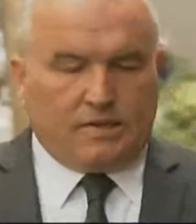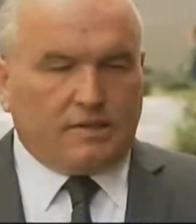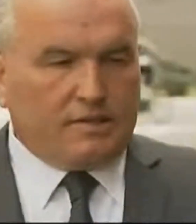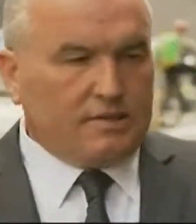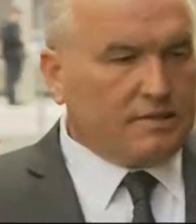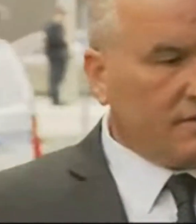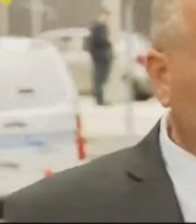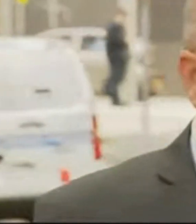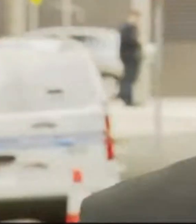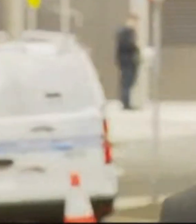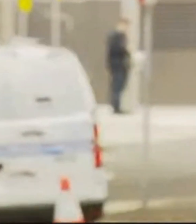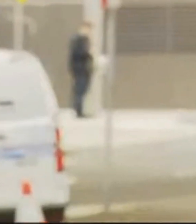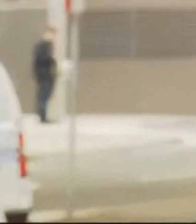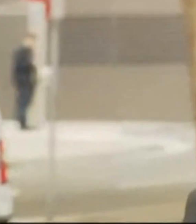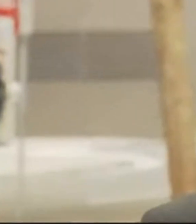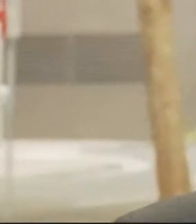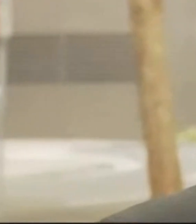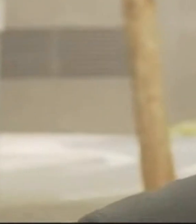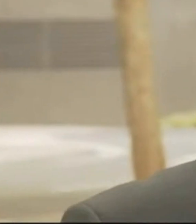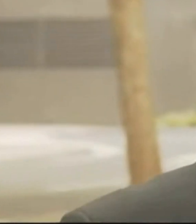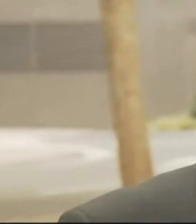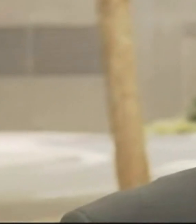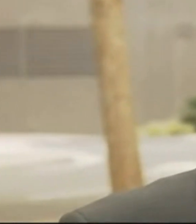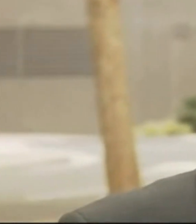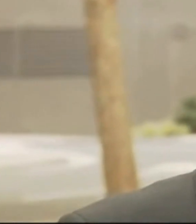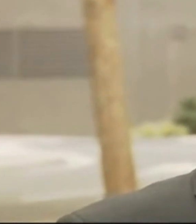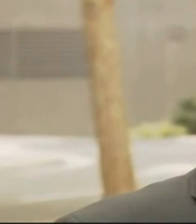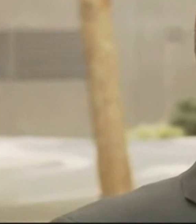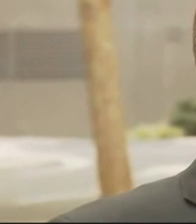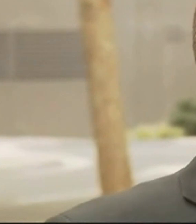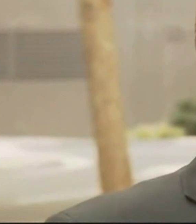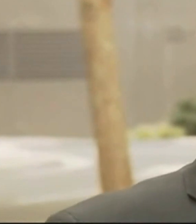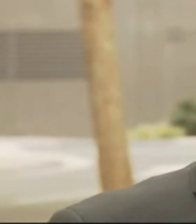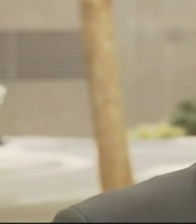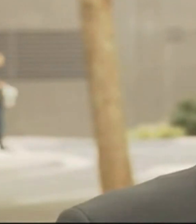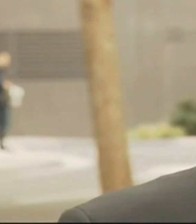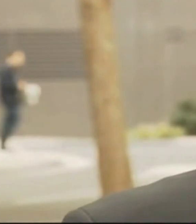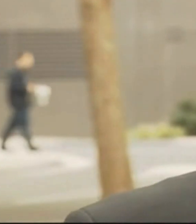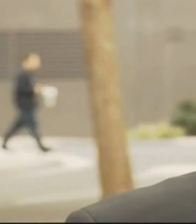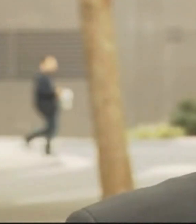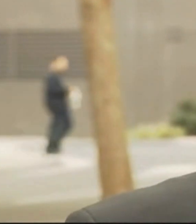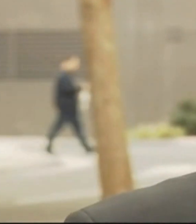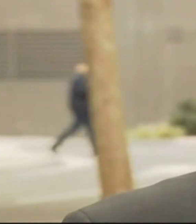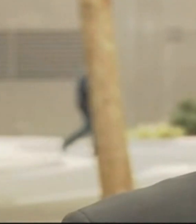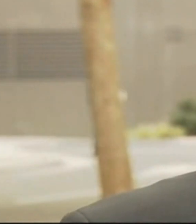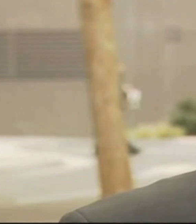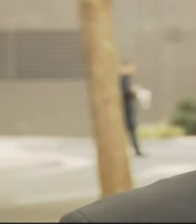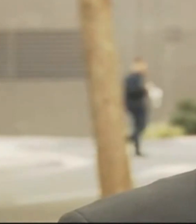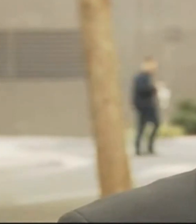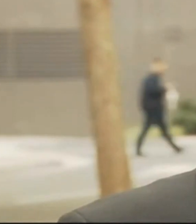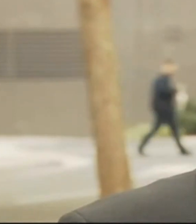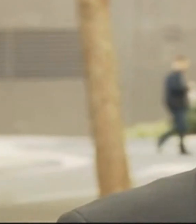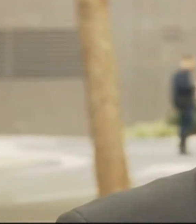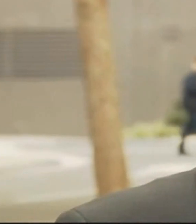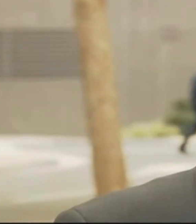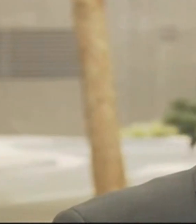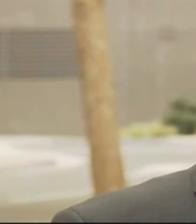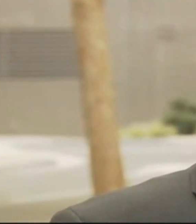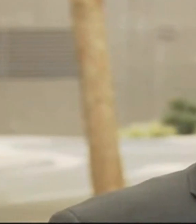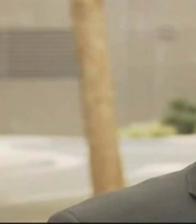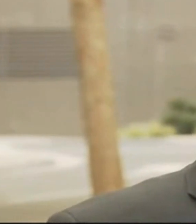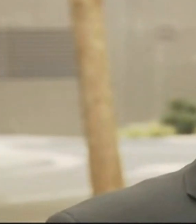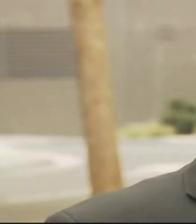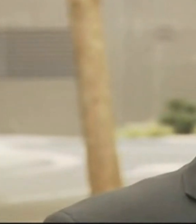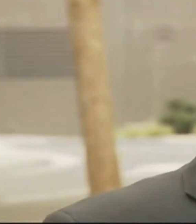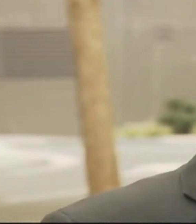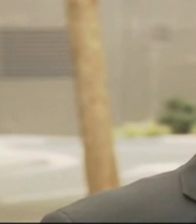was fined $5,000. They'll probably find that money in the ashtray of their car. Can you toughen up the hands? Well, at the moment, they could go